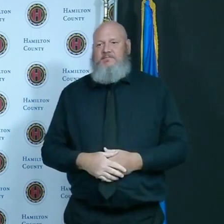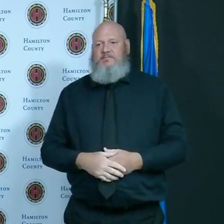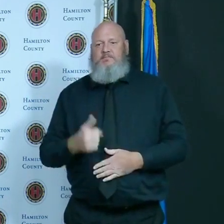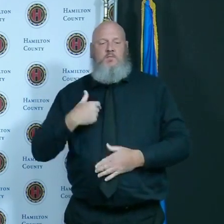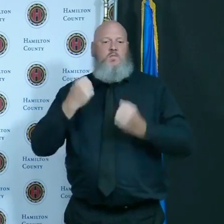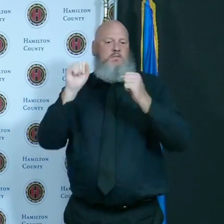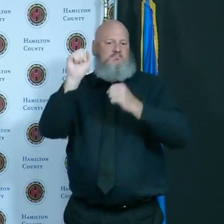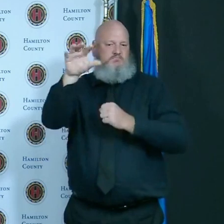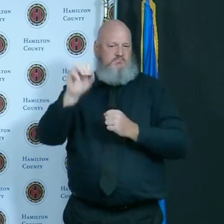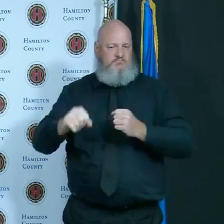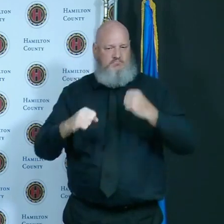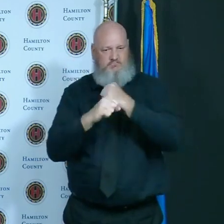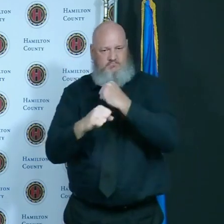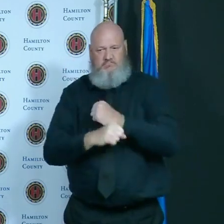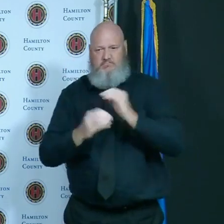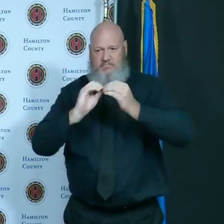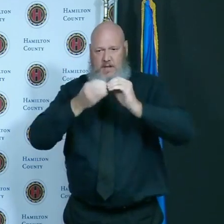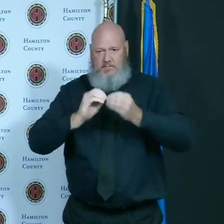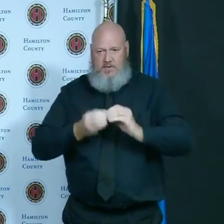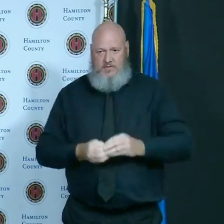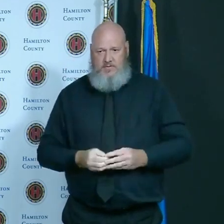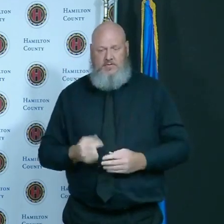Health, Greg Kesterman, this morning.